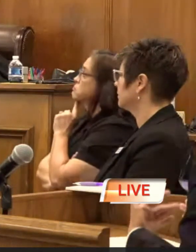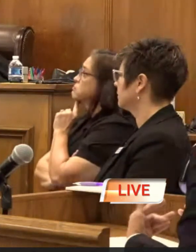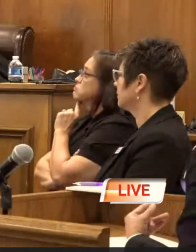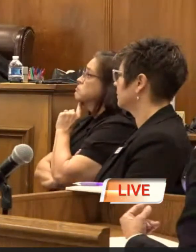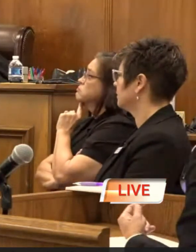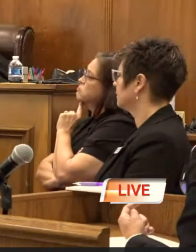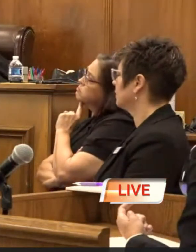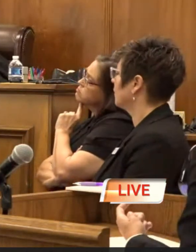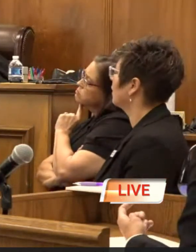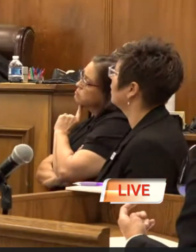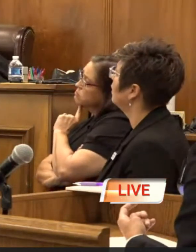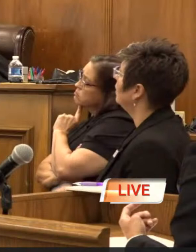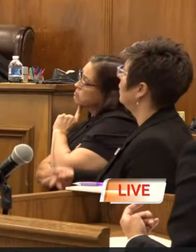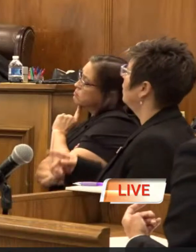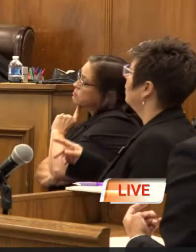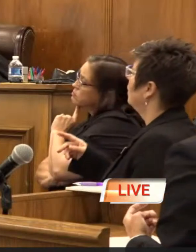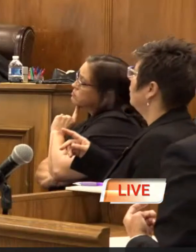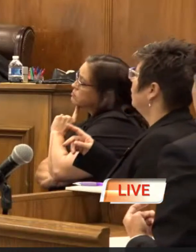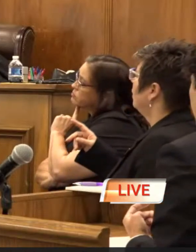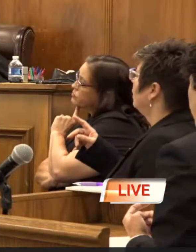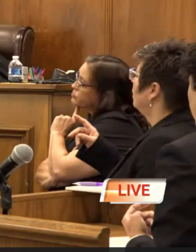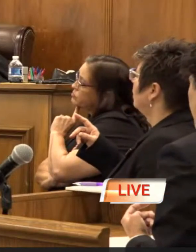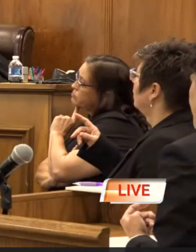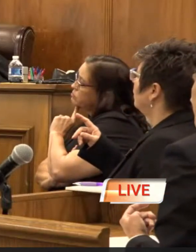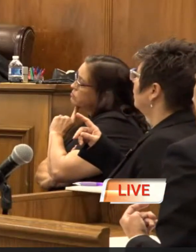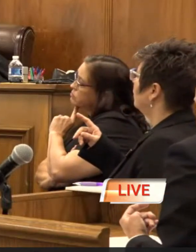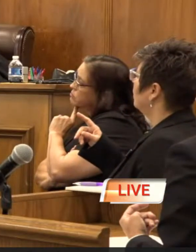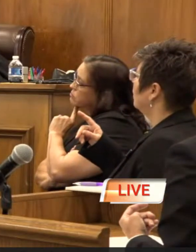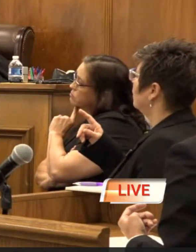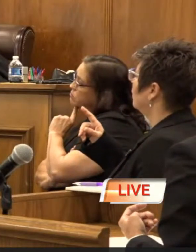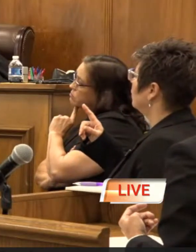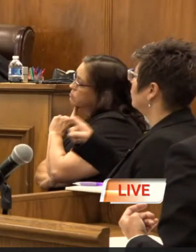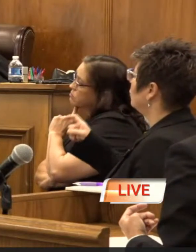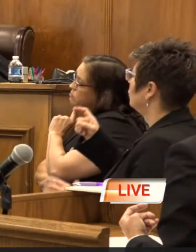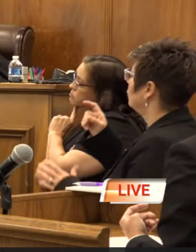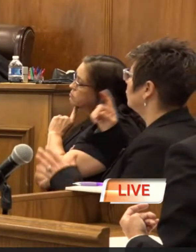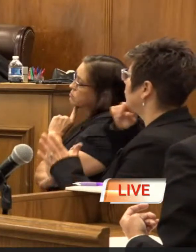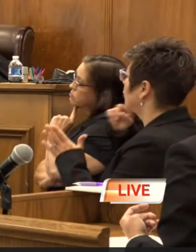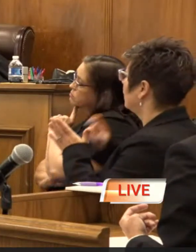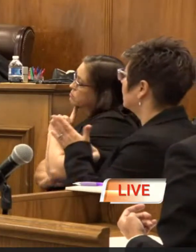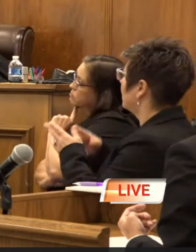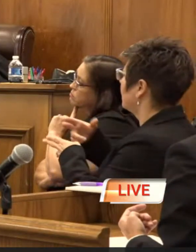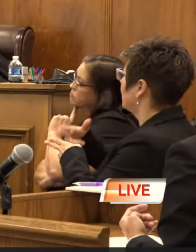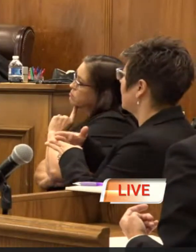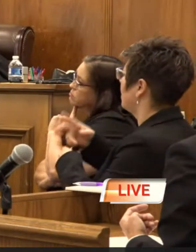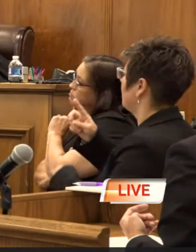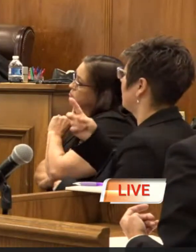Ms. Starks, do you recognize the name Dr. Joseph Hill?